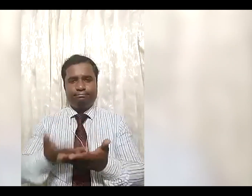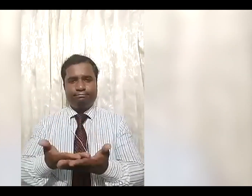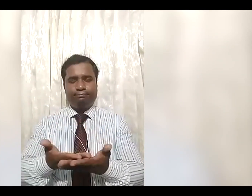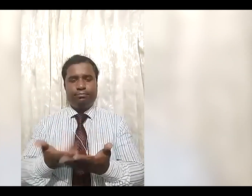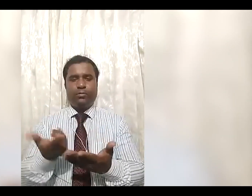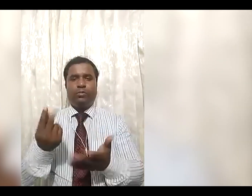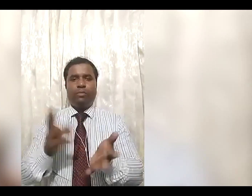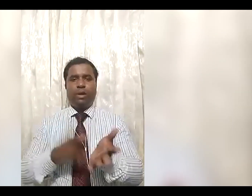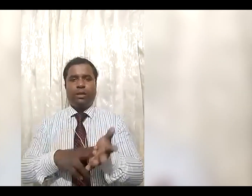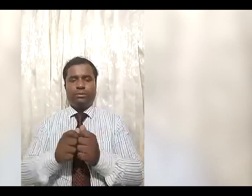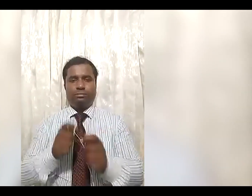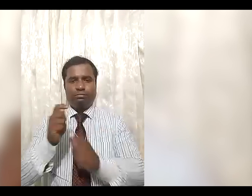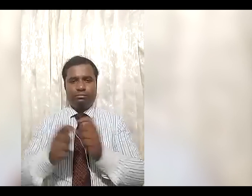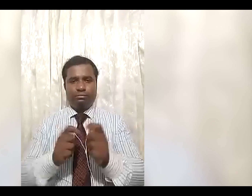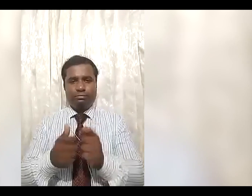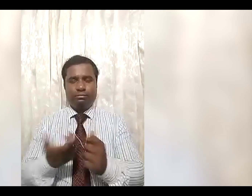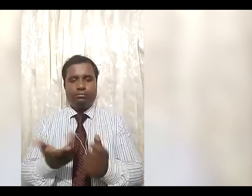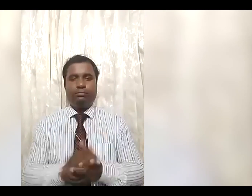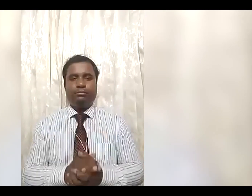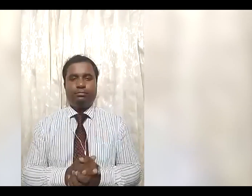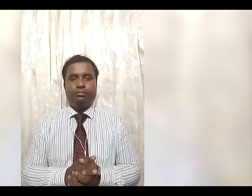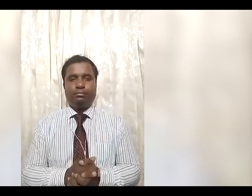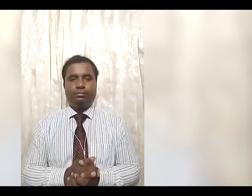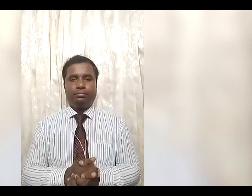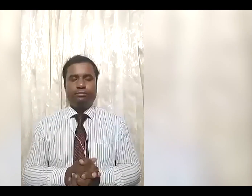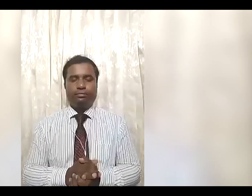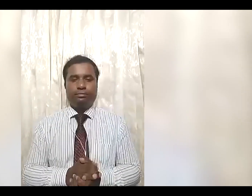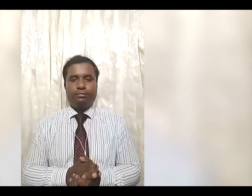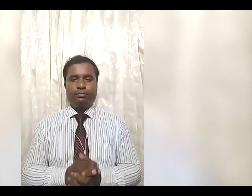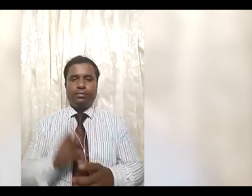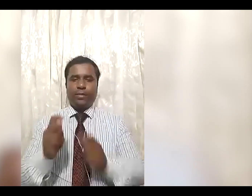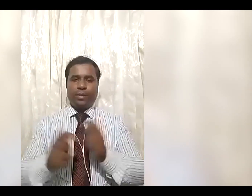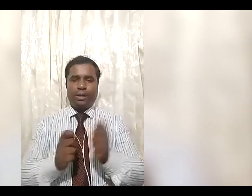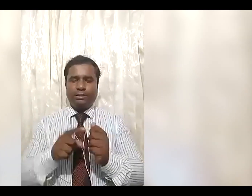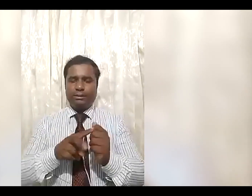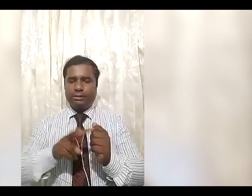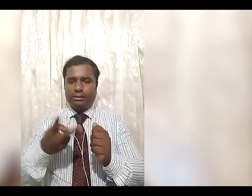format, you could really expand your reach. So there's a lot more work I think that needs to be done there.